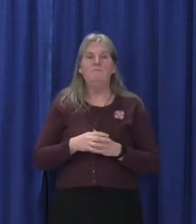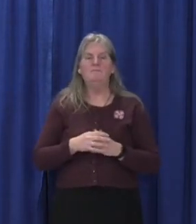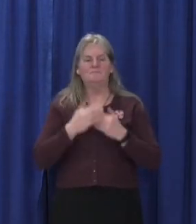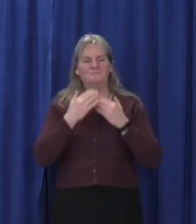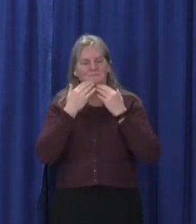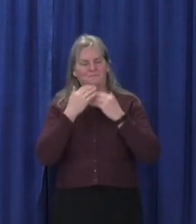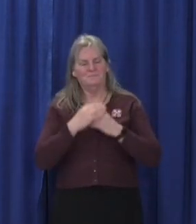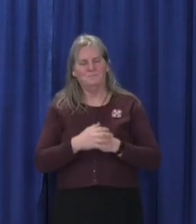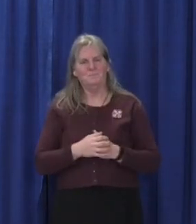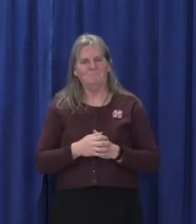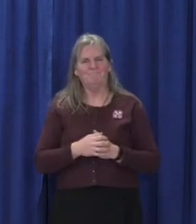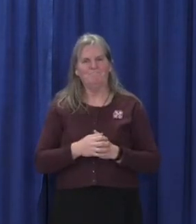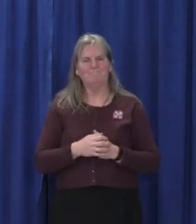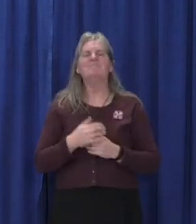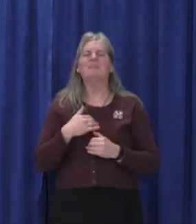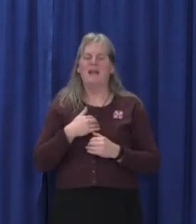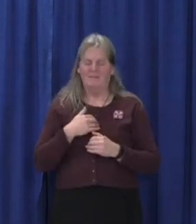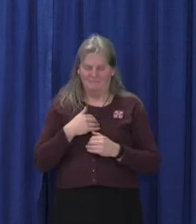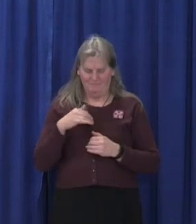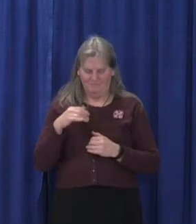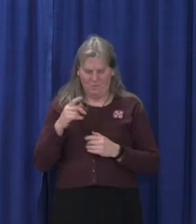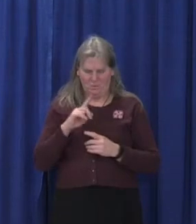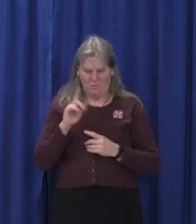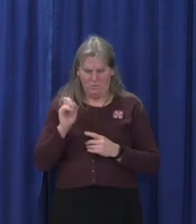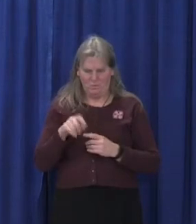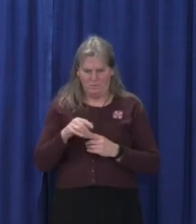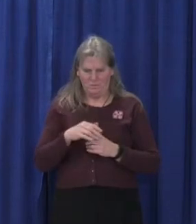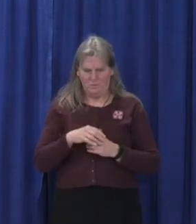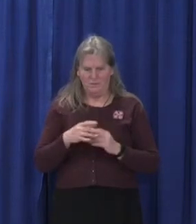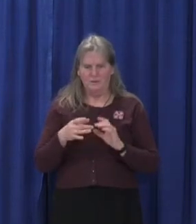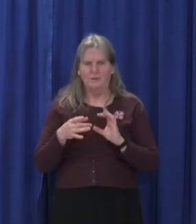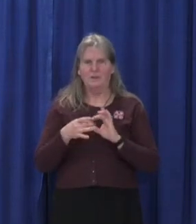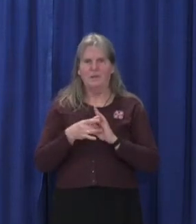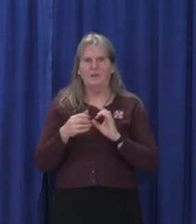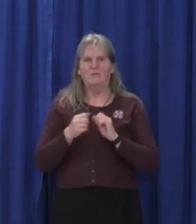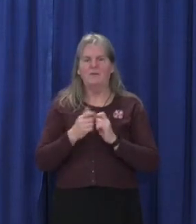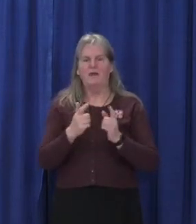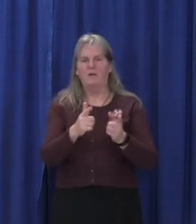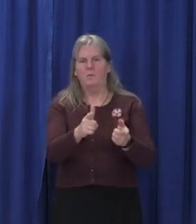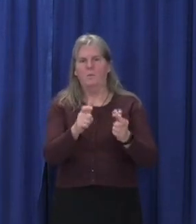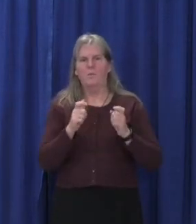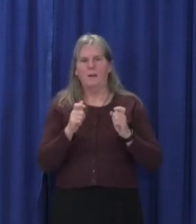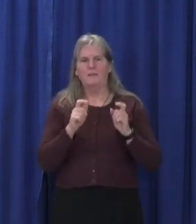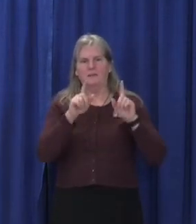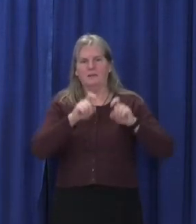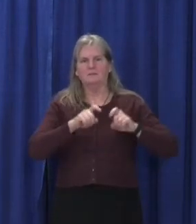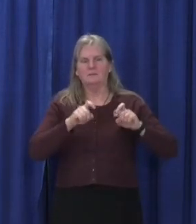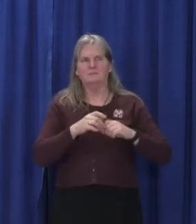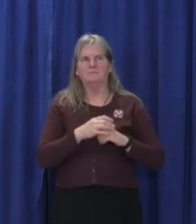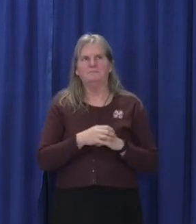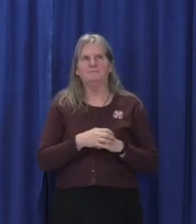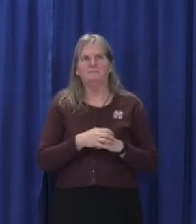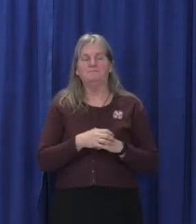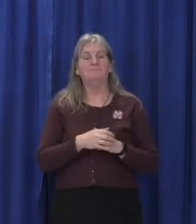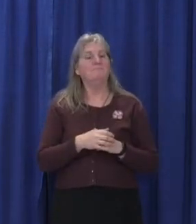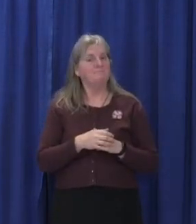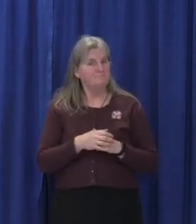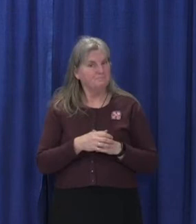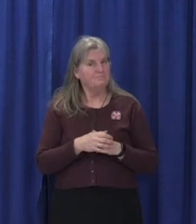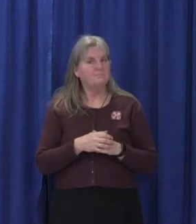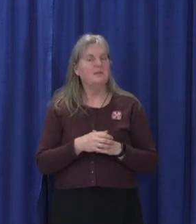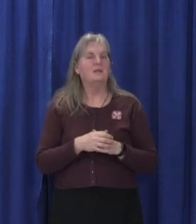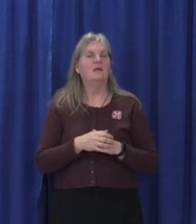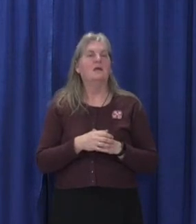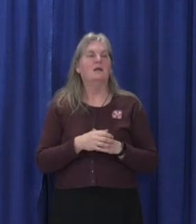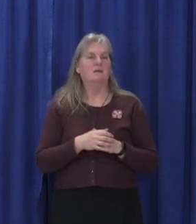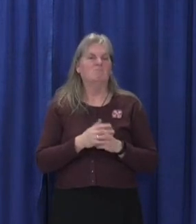Thank you. I do have a couple questions about the use of rapid tests in the territory. Obviously, it's a discussion that's taking place